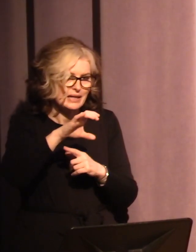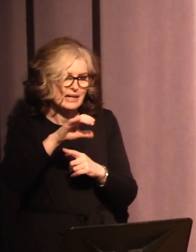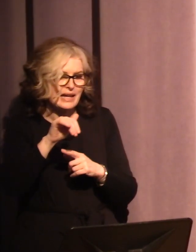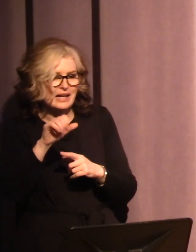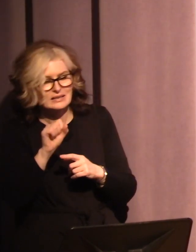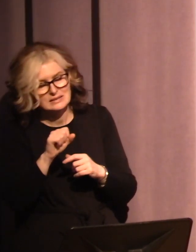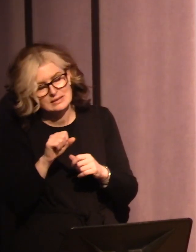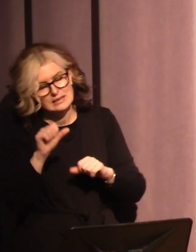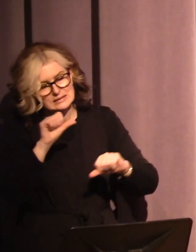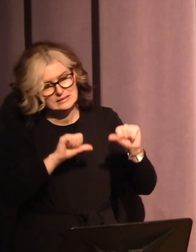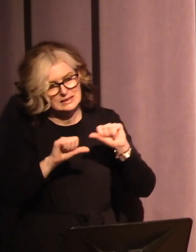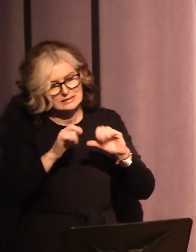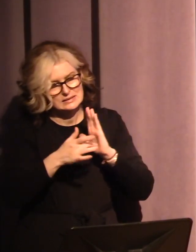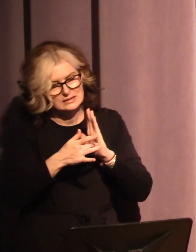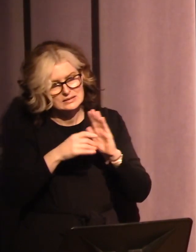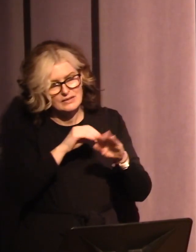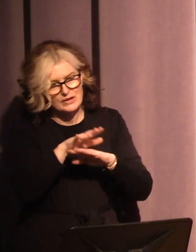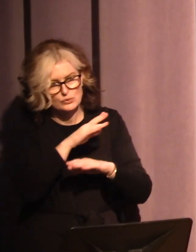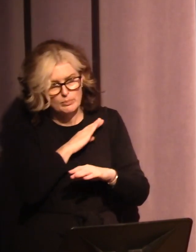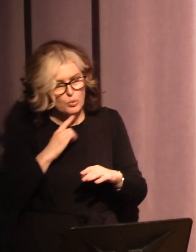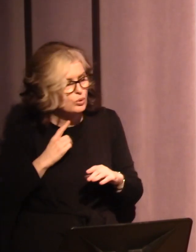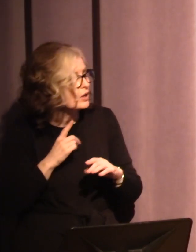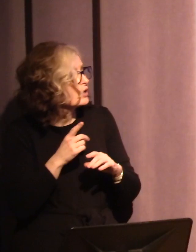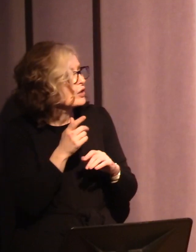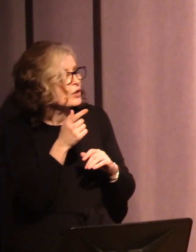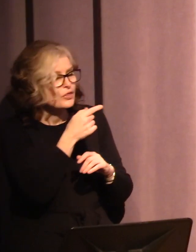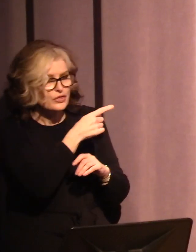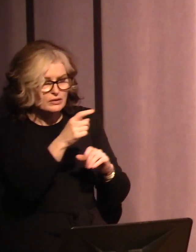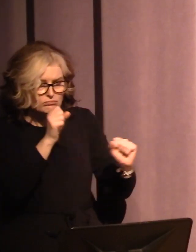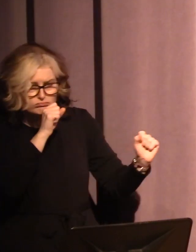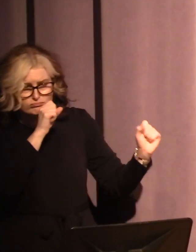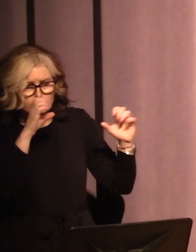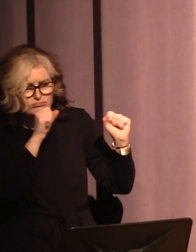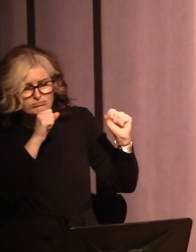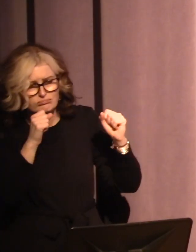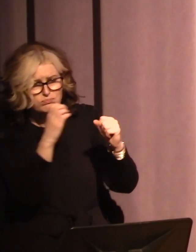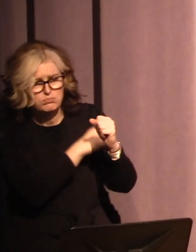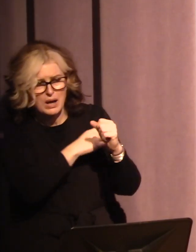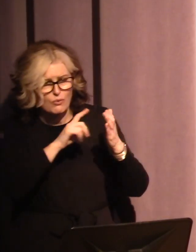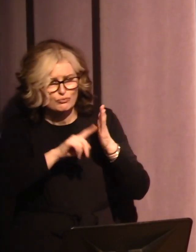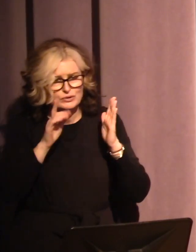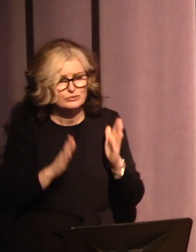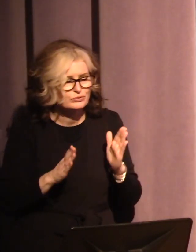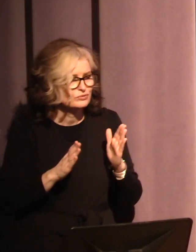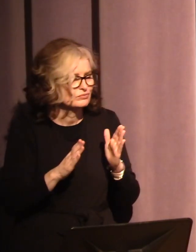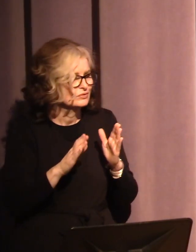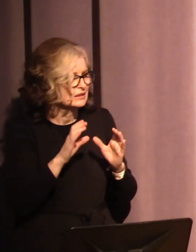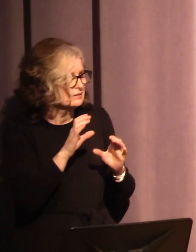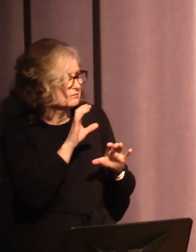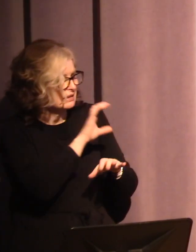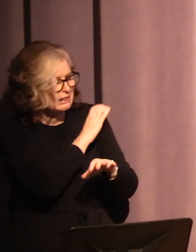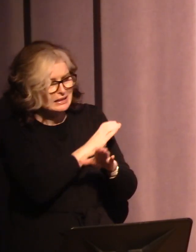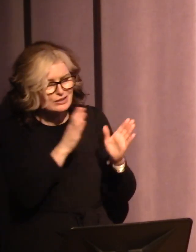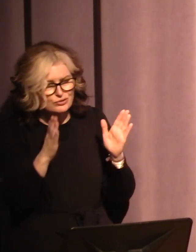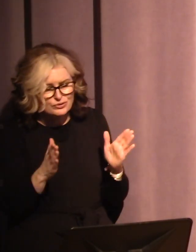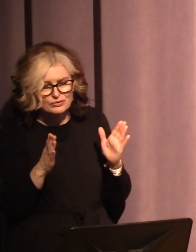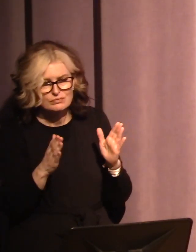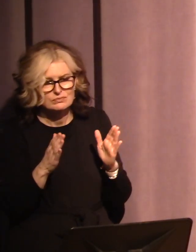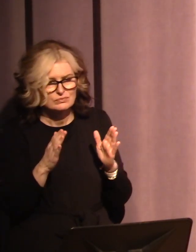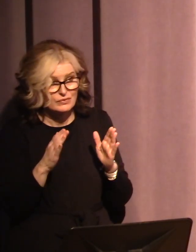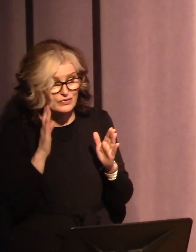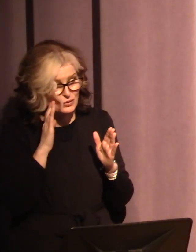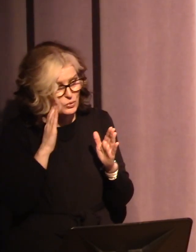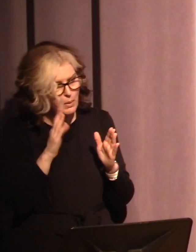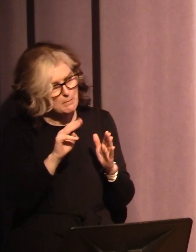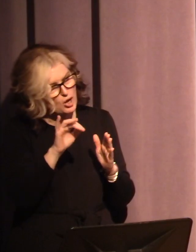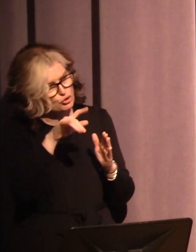and Technology Advisory Board. So these incredible powerhouse researchers, clinicians, and advocates all knew that this